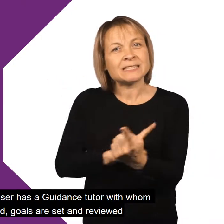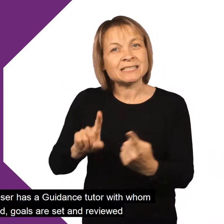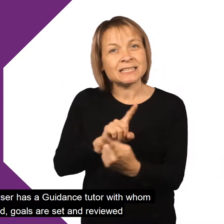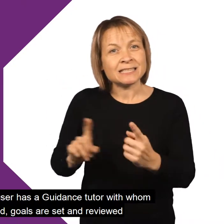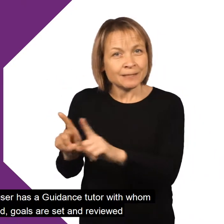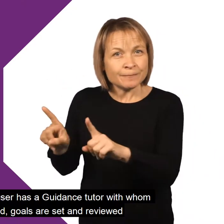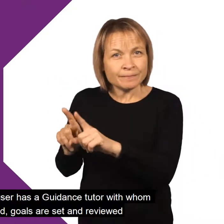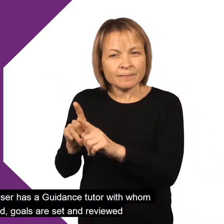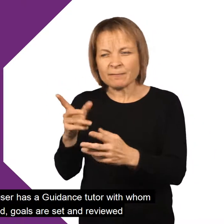set and reviewed